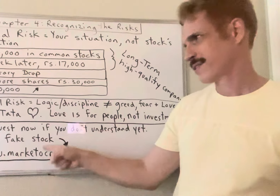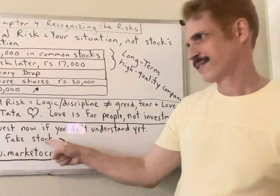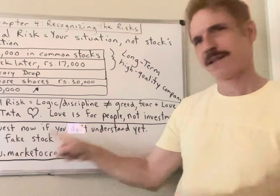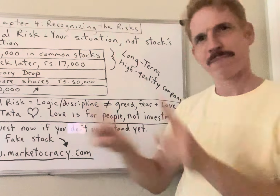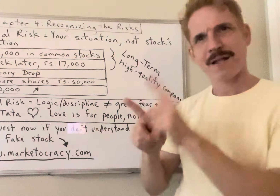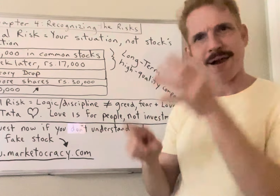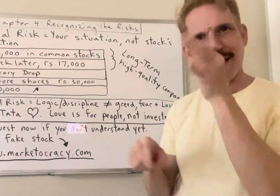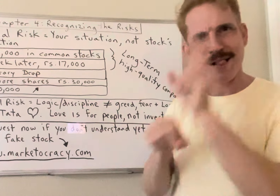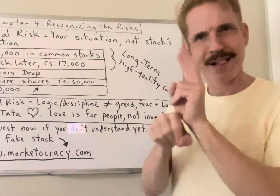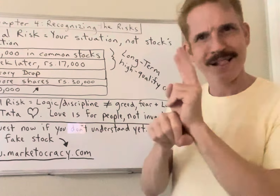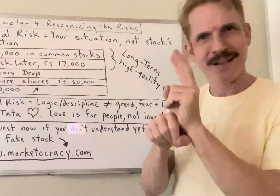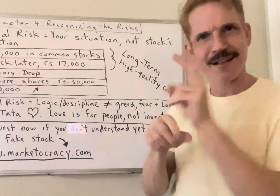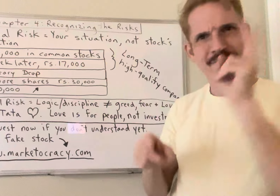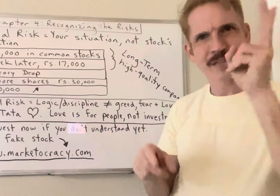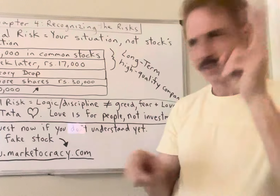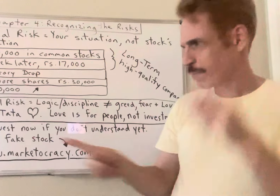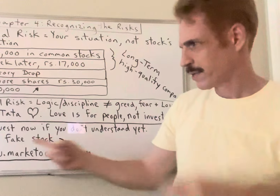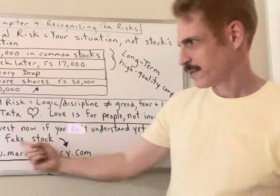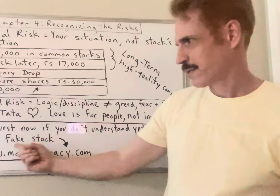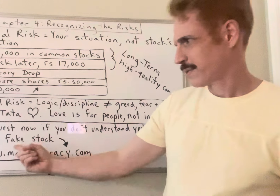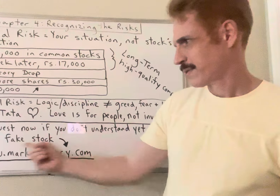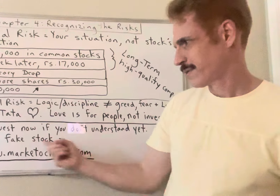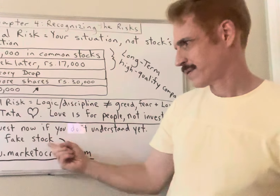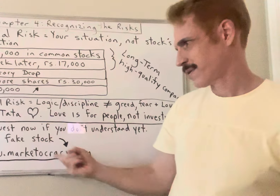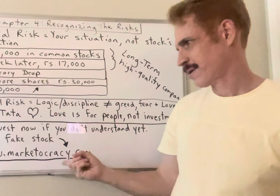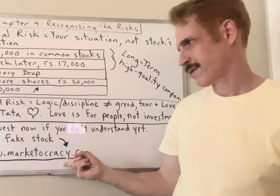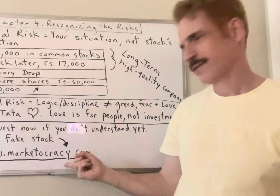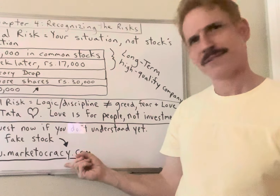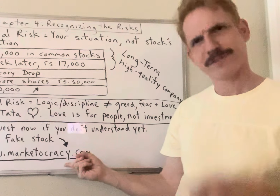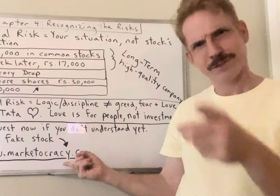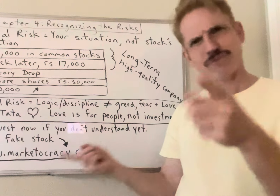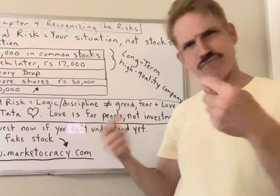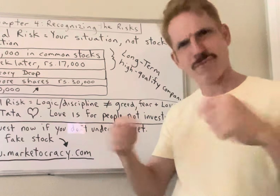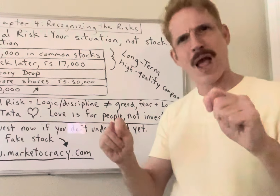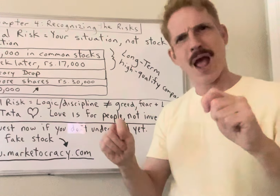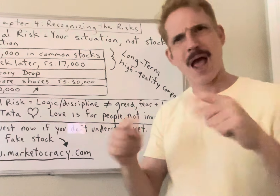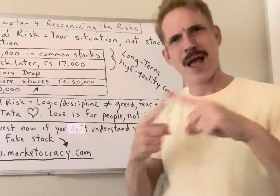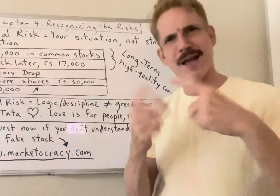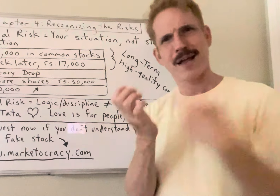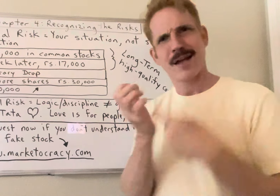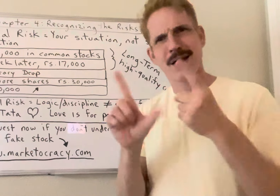the new rate was live. And she said, how could they